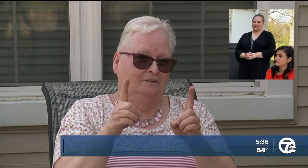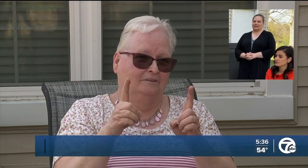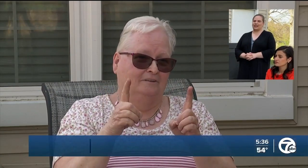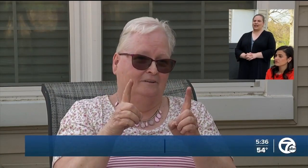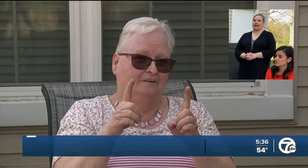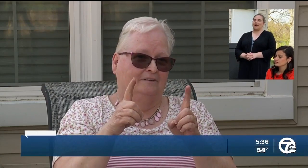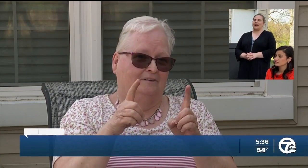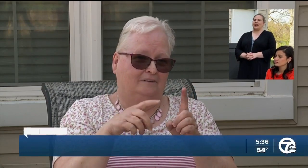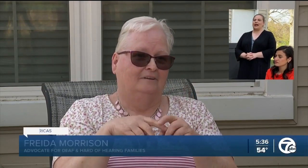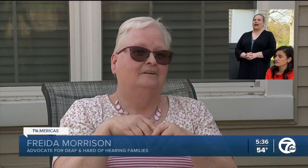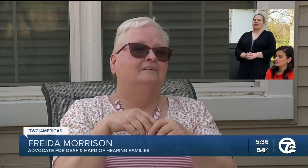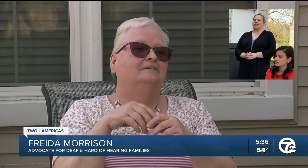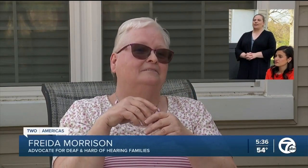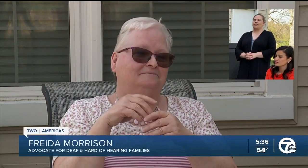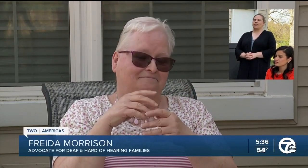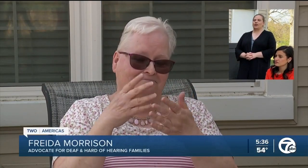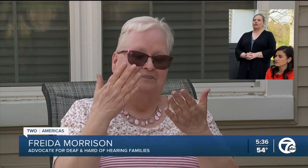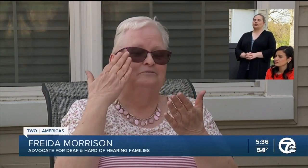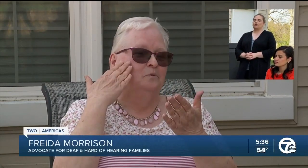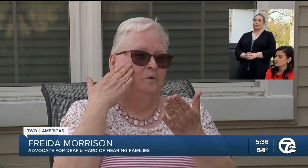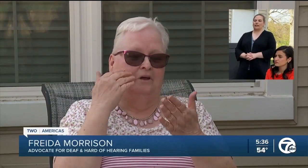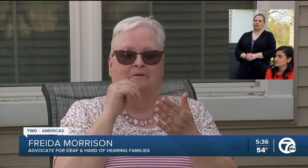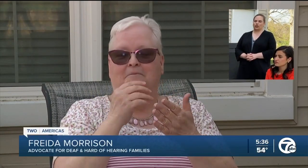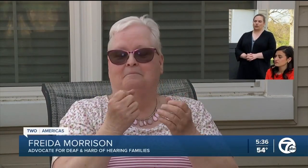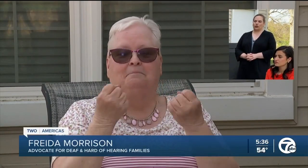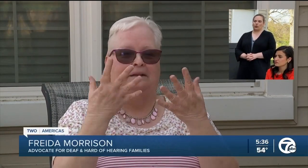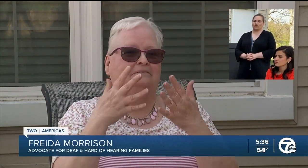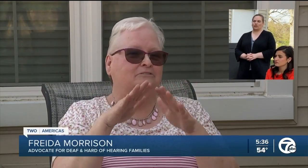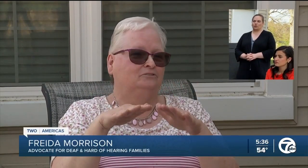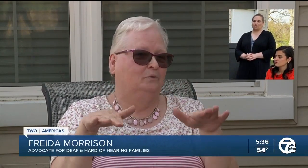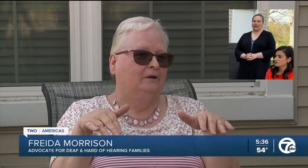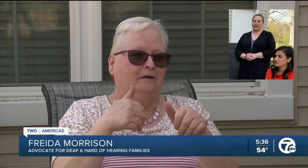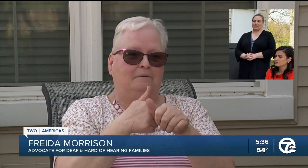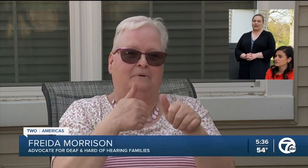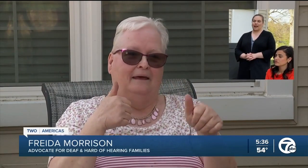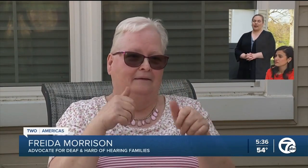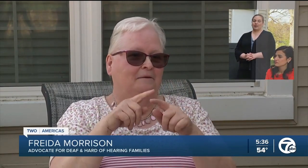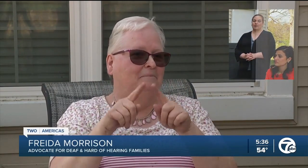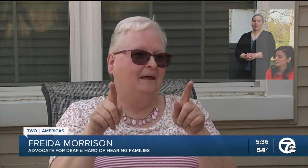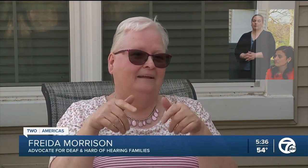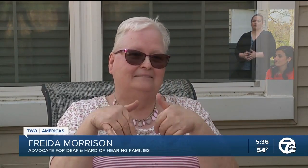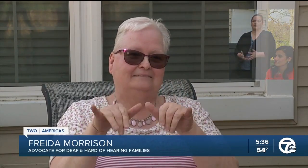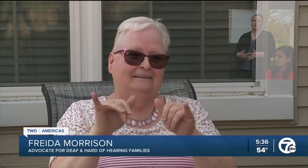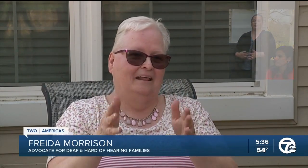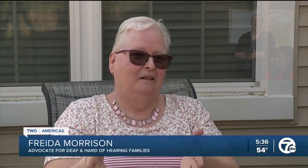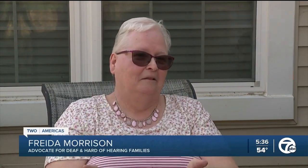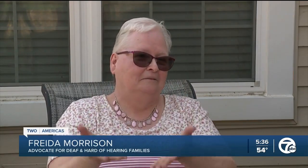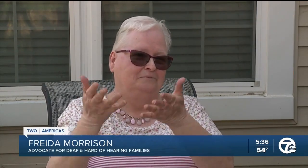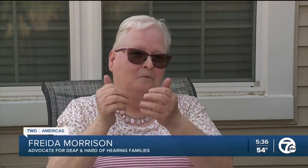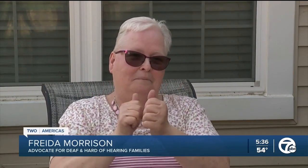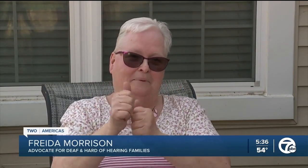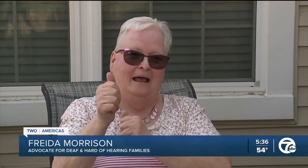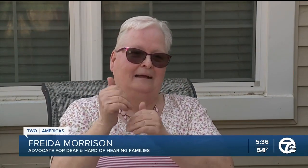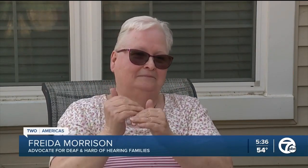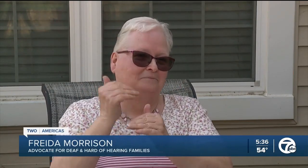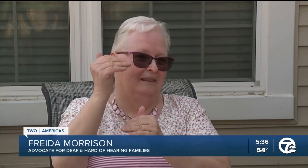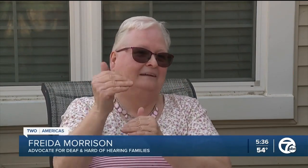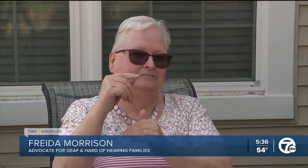education, there are so many children who are so delayed, and they're still passed to the next grade